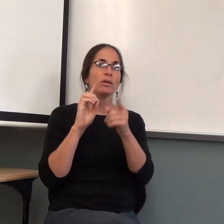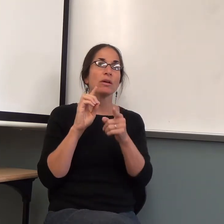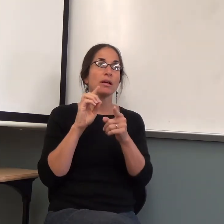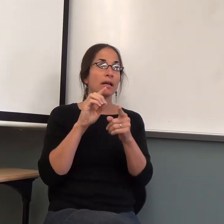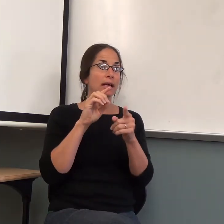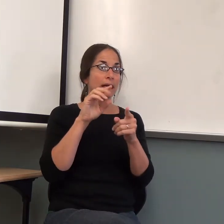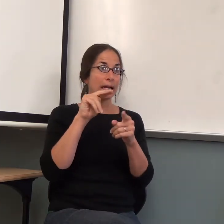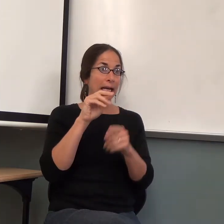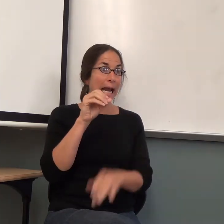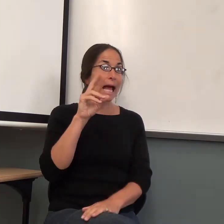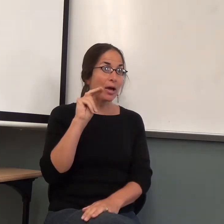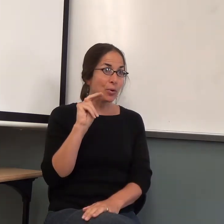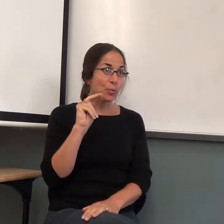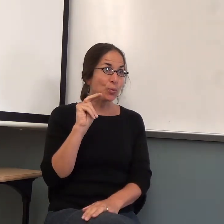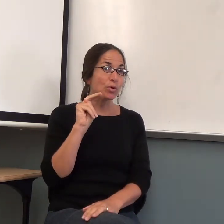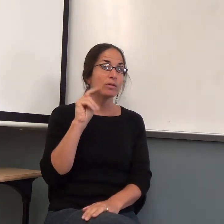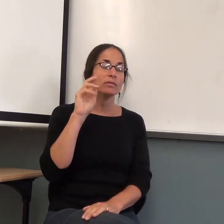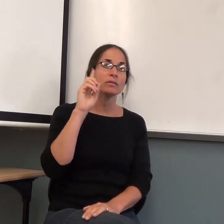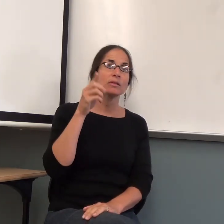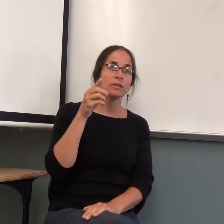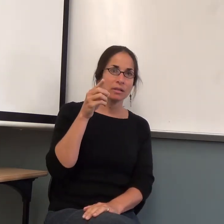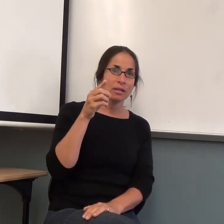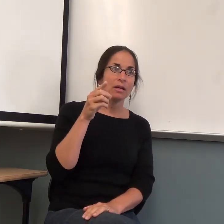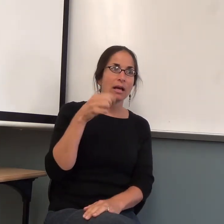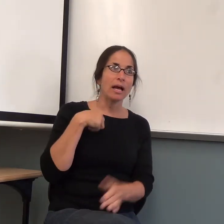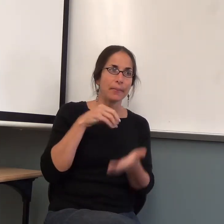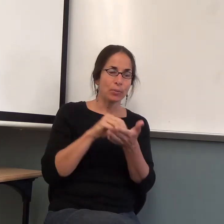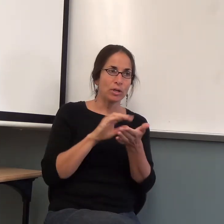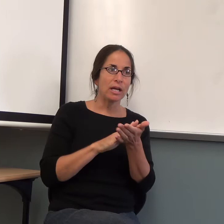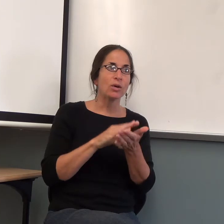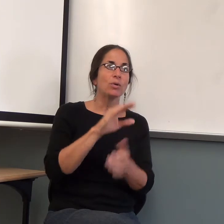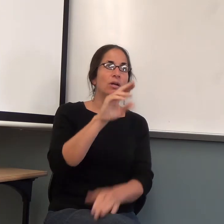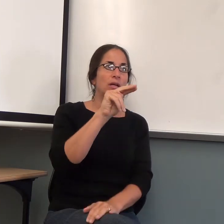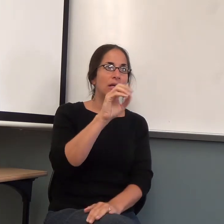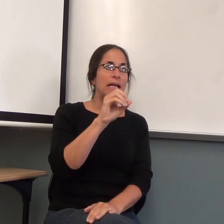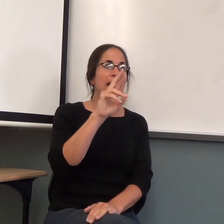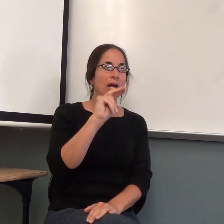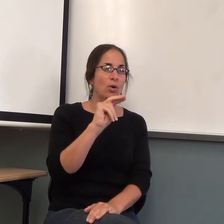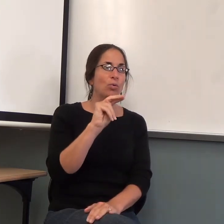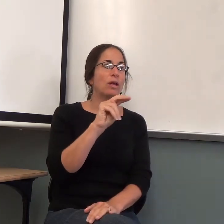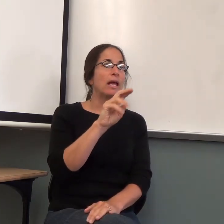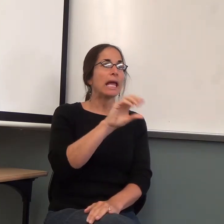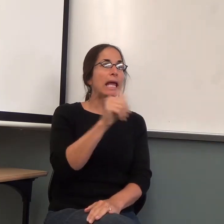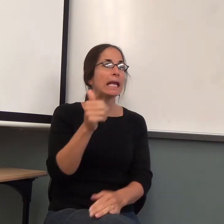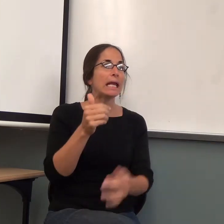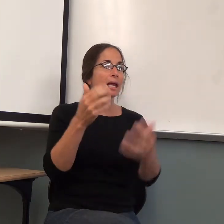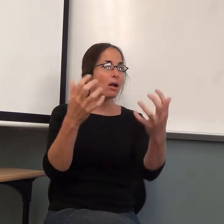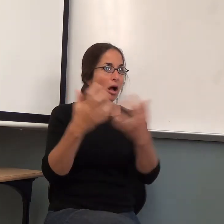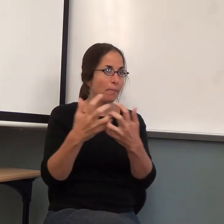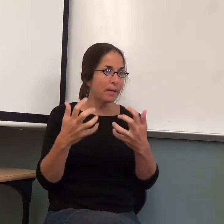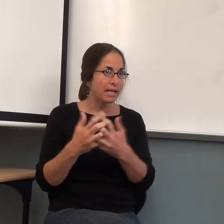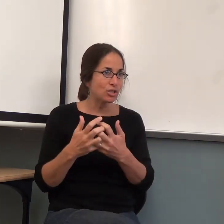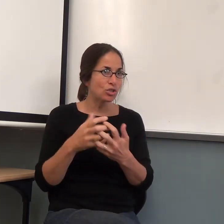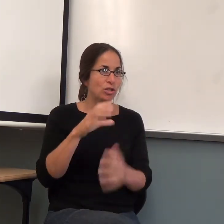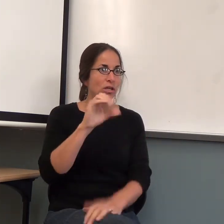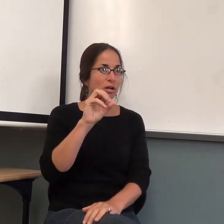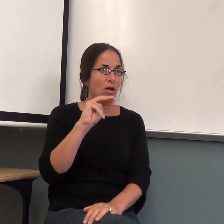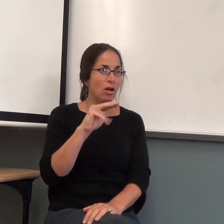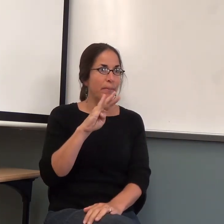You have to mixing and processing. It is a noun. It's any combination. Any combination, anything. So